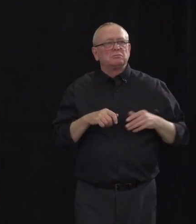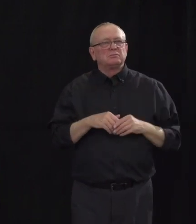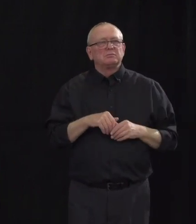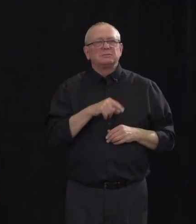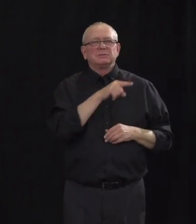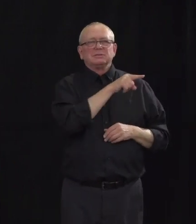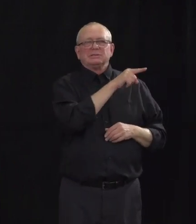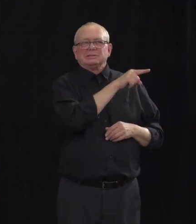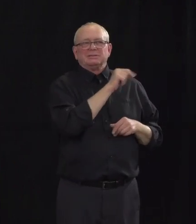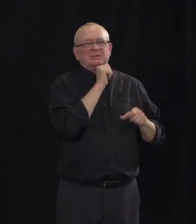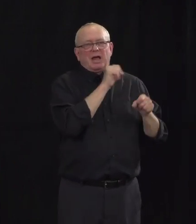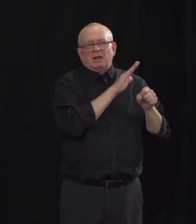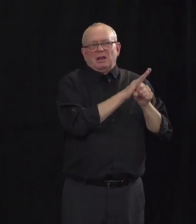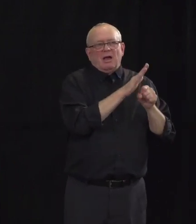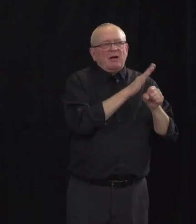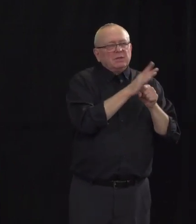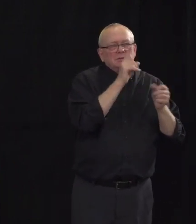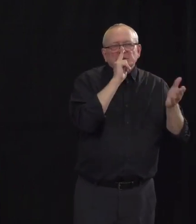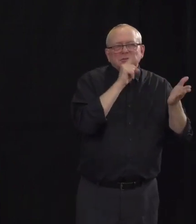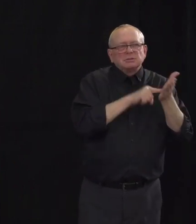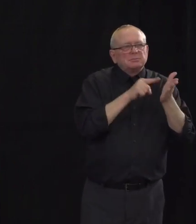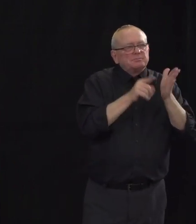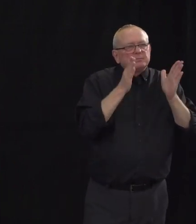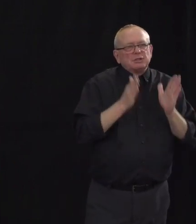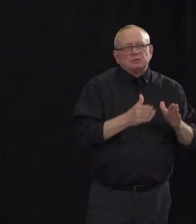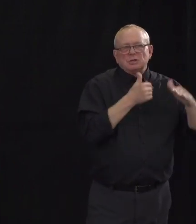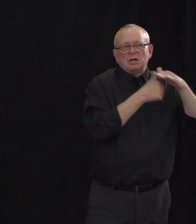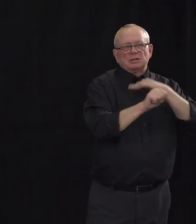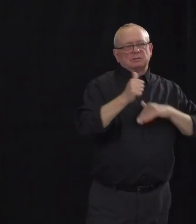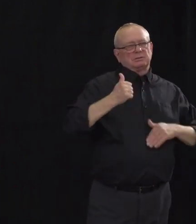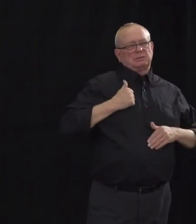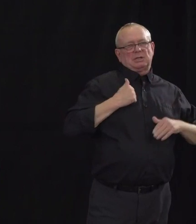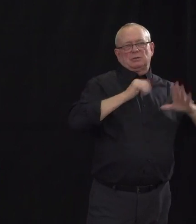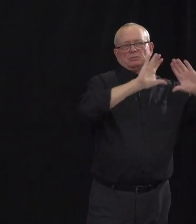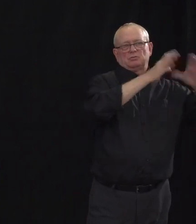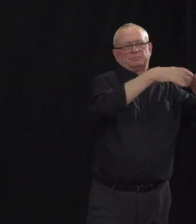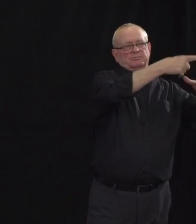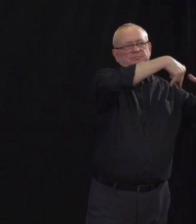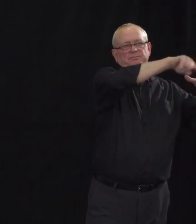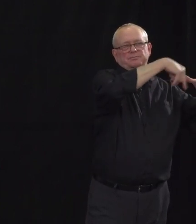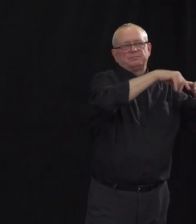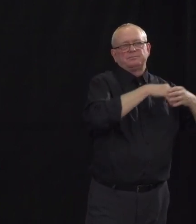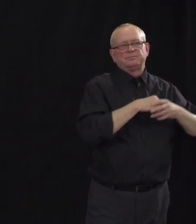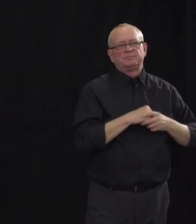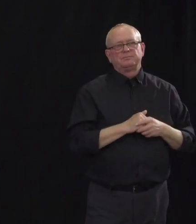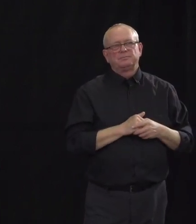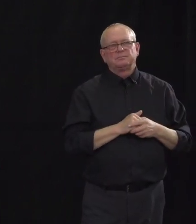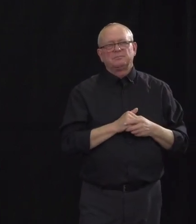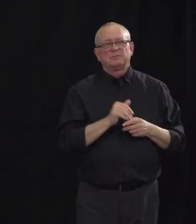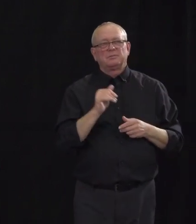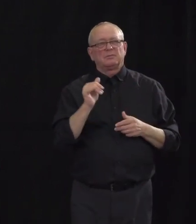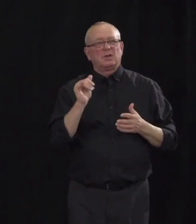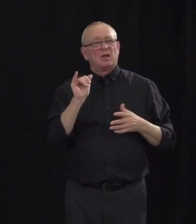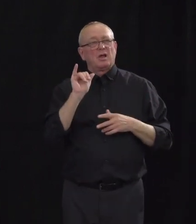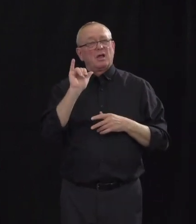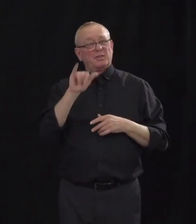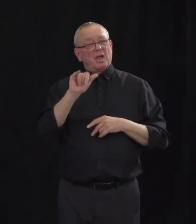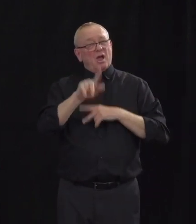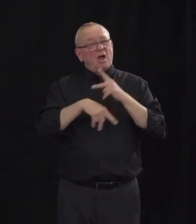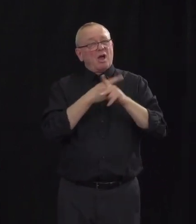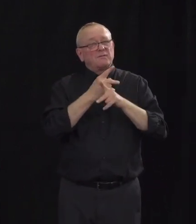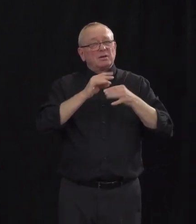Alberta. We are seeing a huge increase in demand for those products, and we